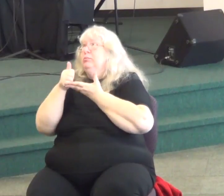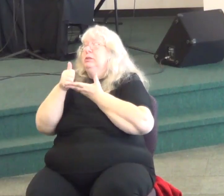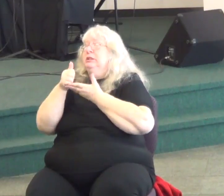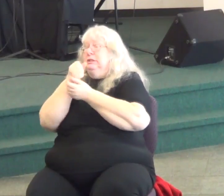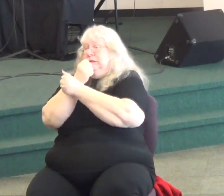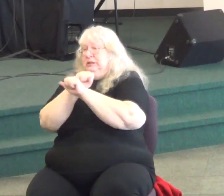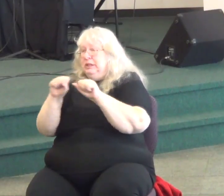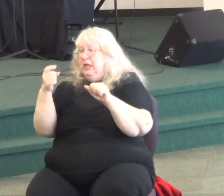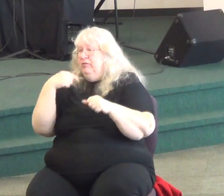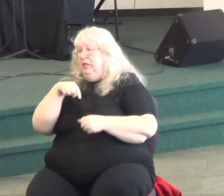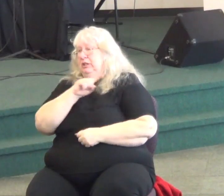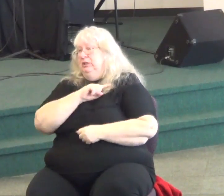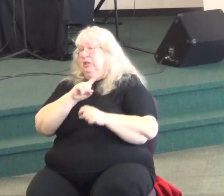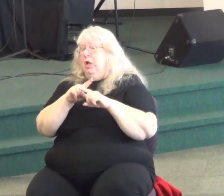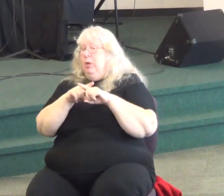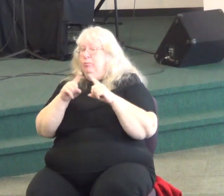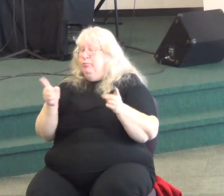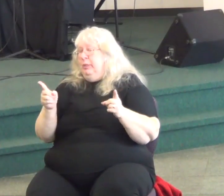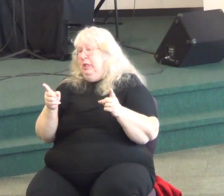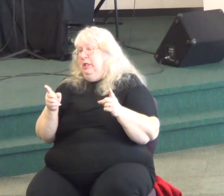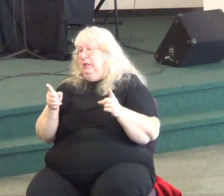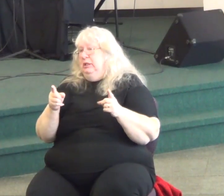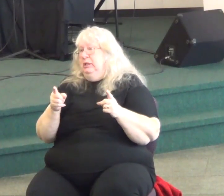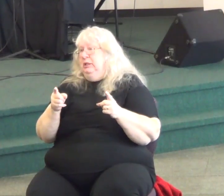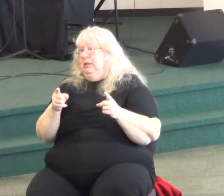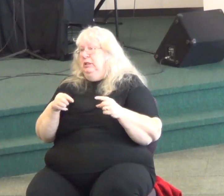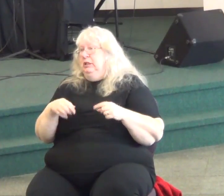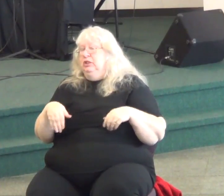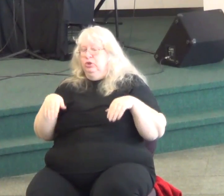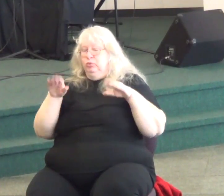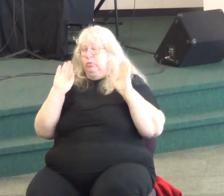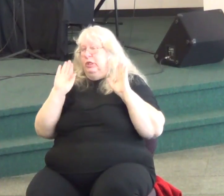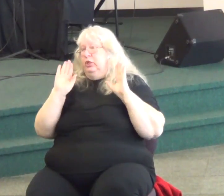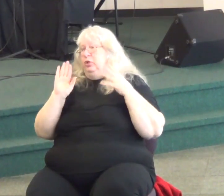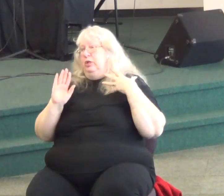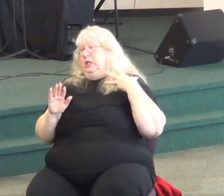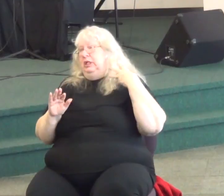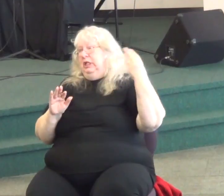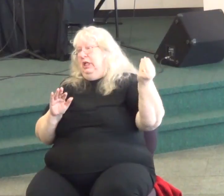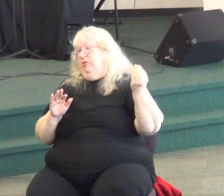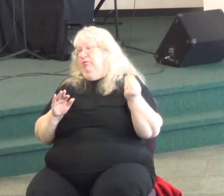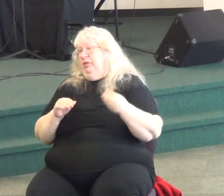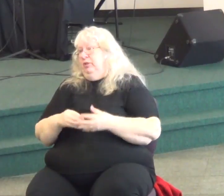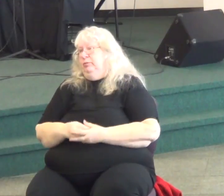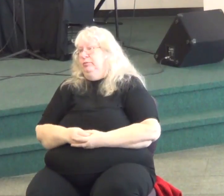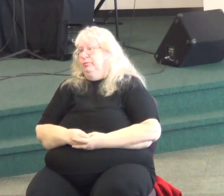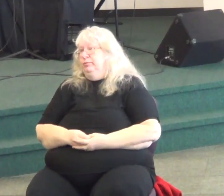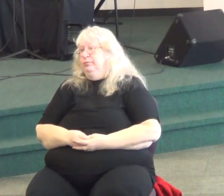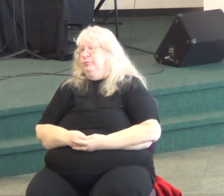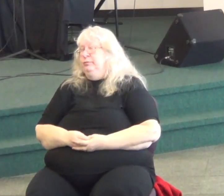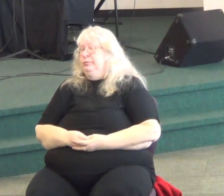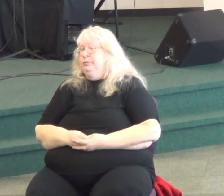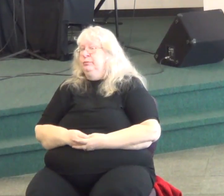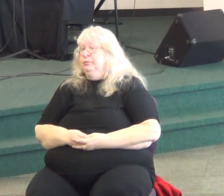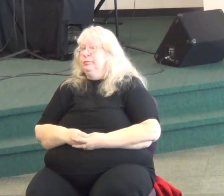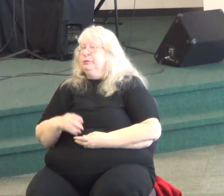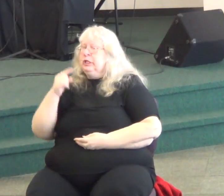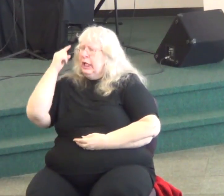But they bailed on their witness. I was thinking of Peter when I wrote that, how, Lord, we'll